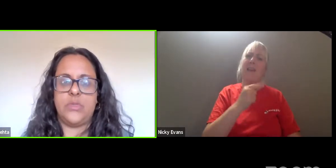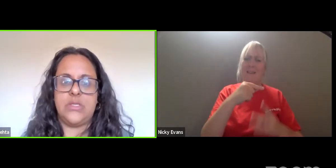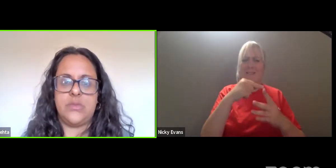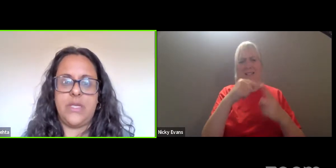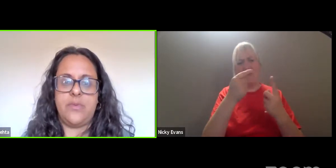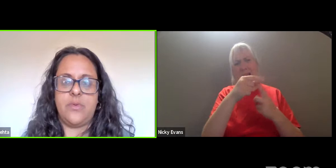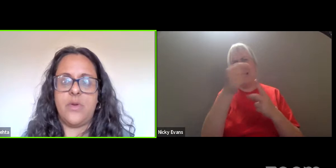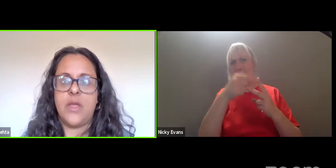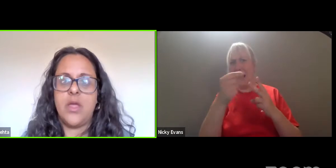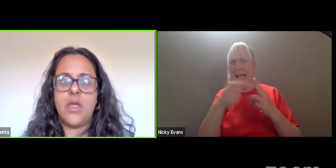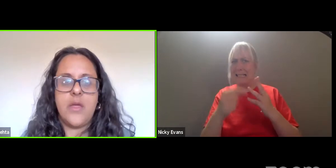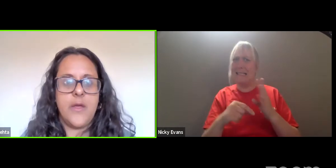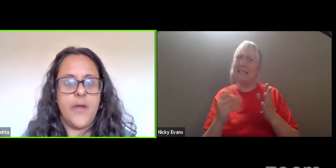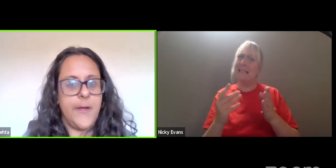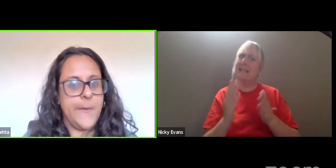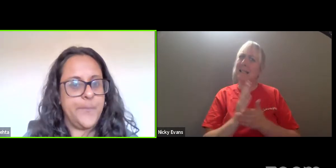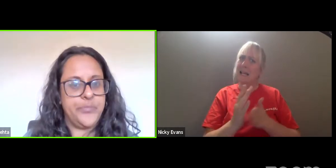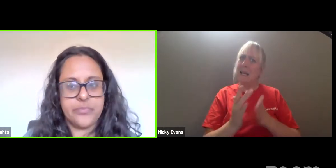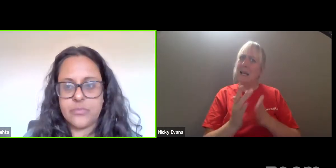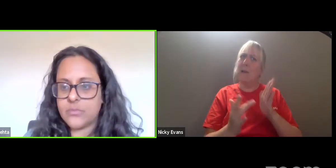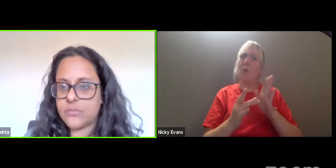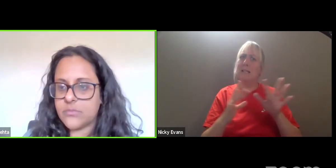that were important to people.